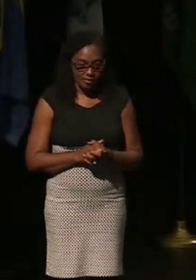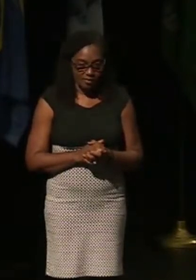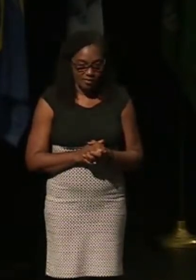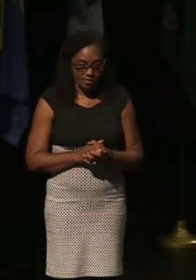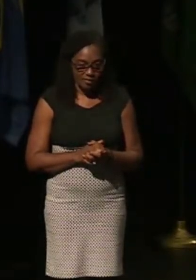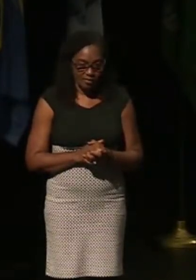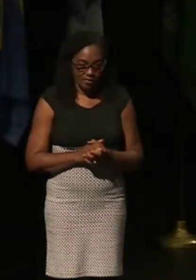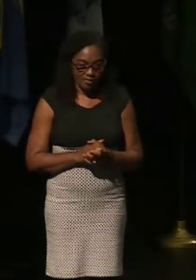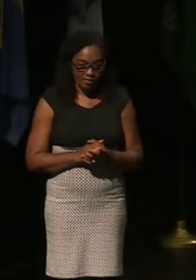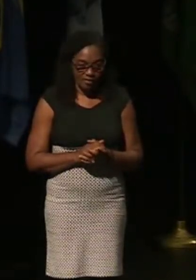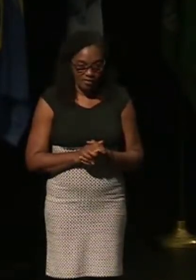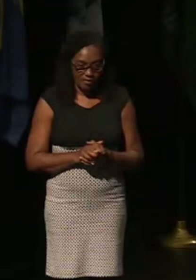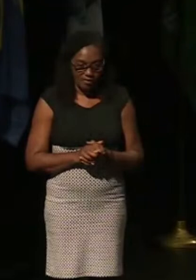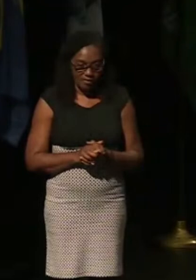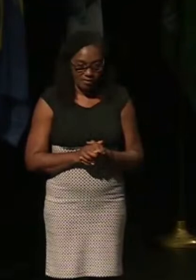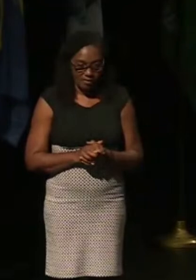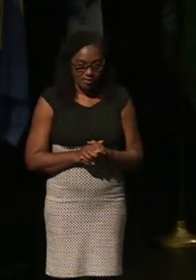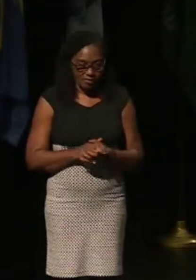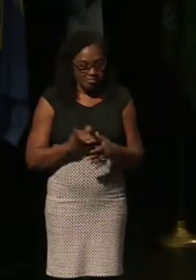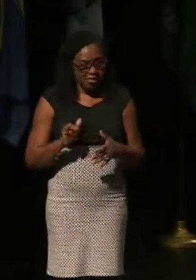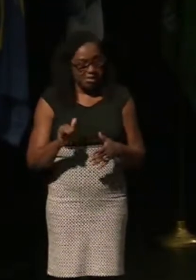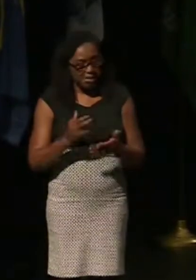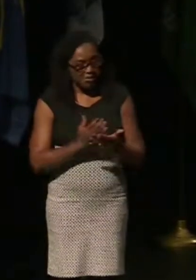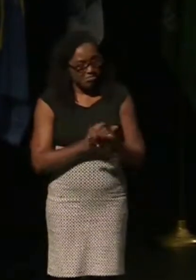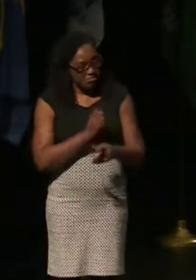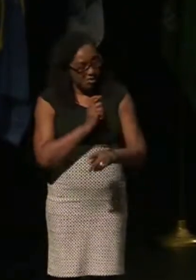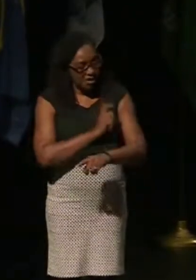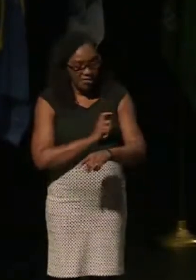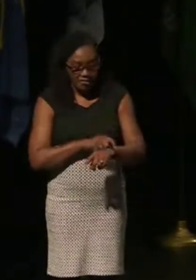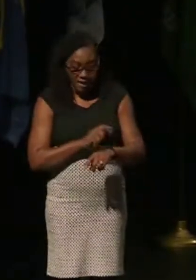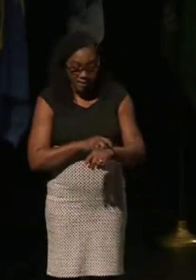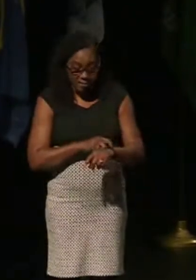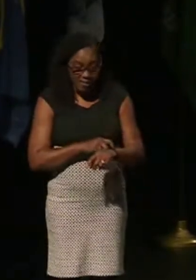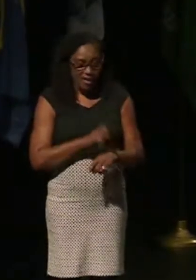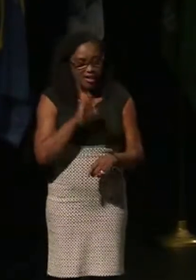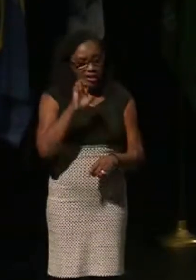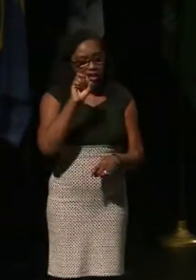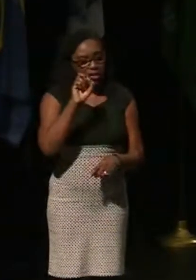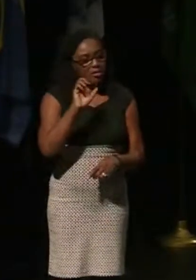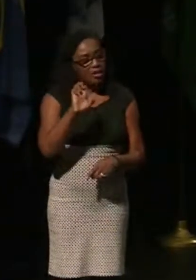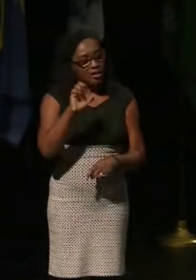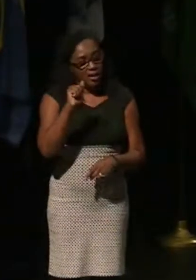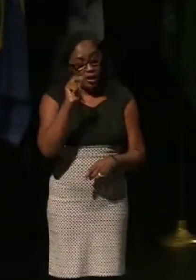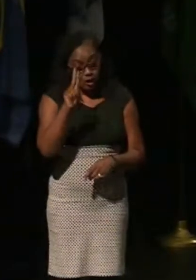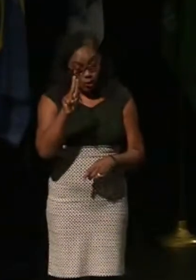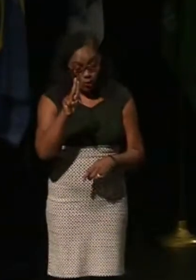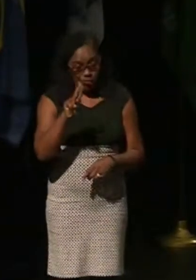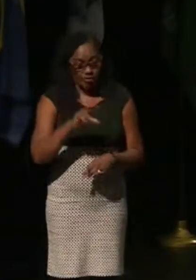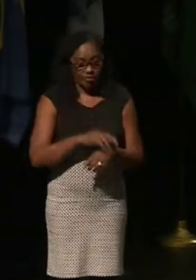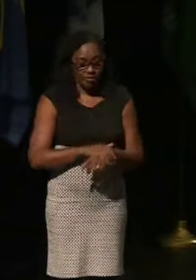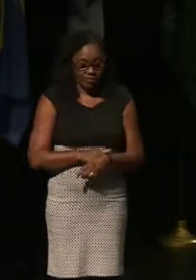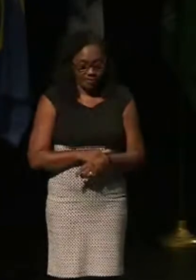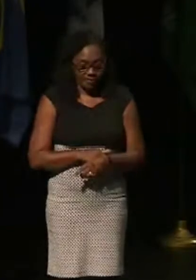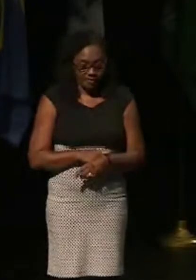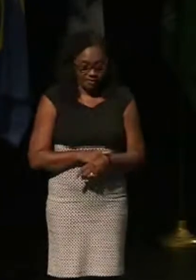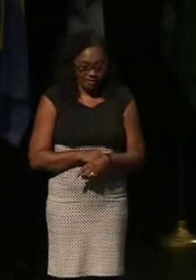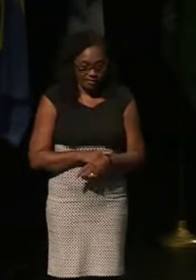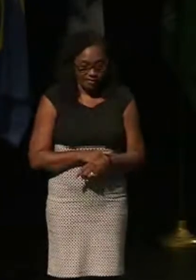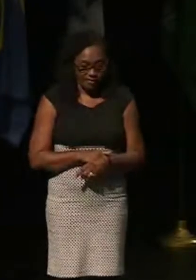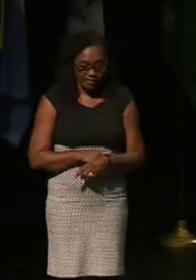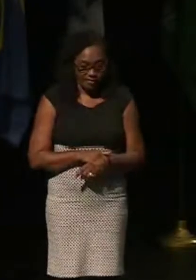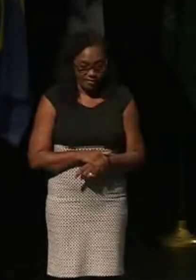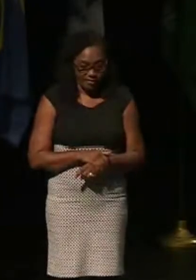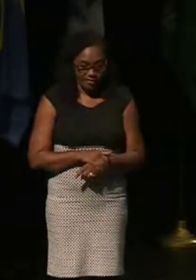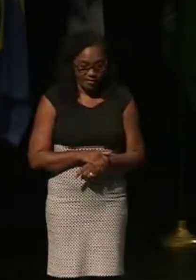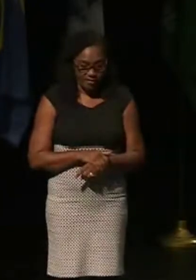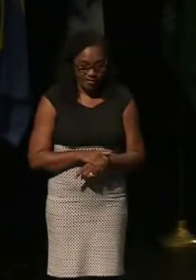had to spend some time operating, well, not operating, but working on some rats.